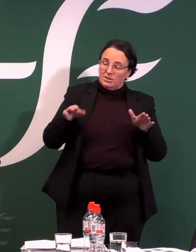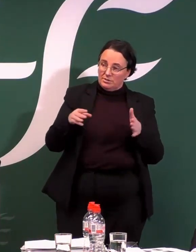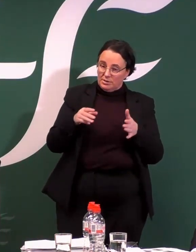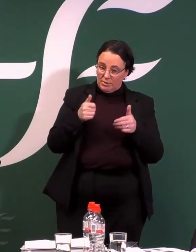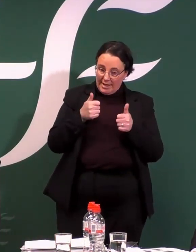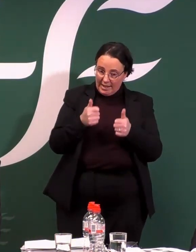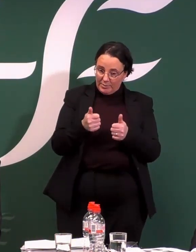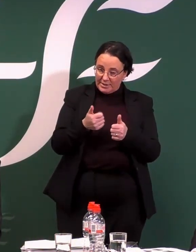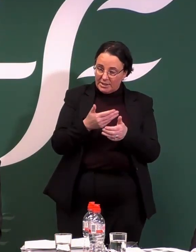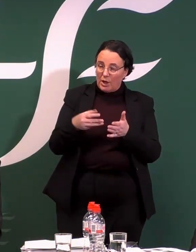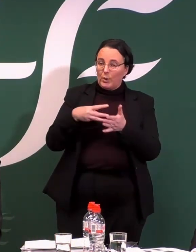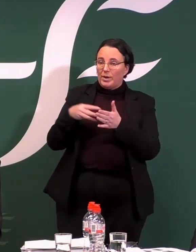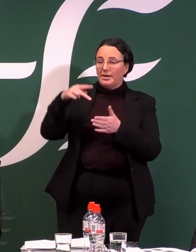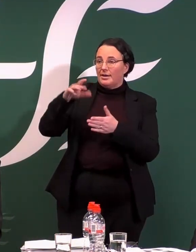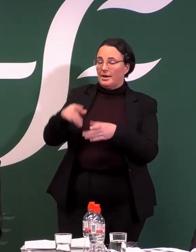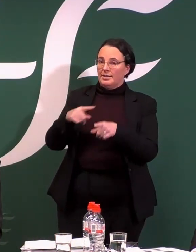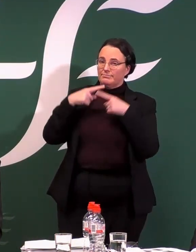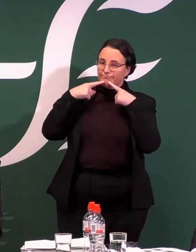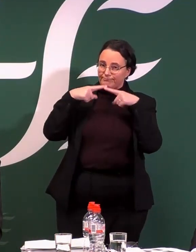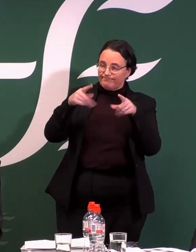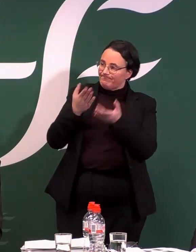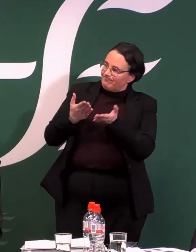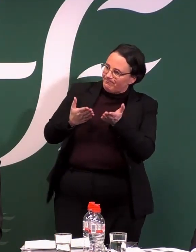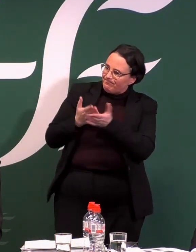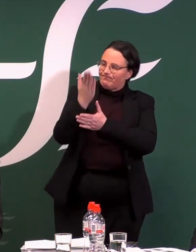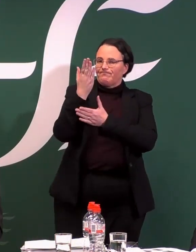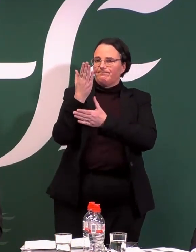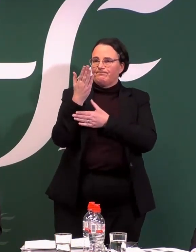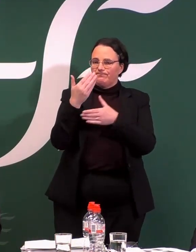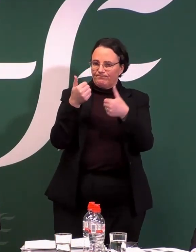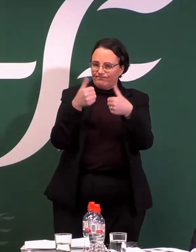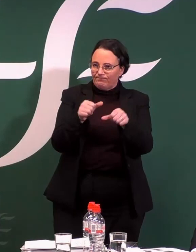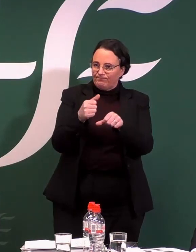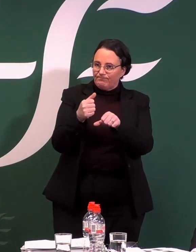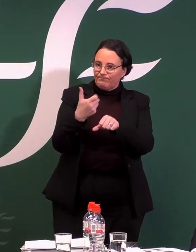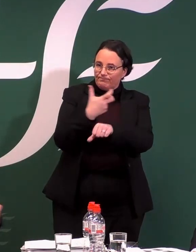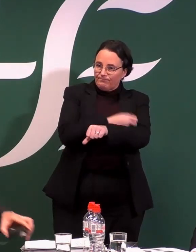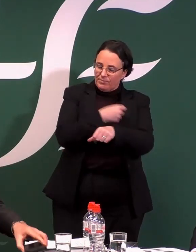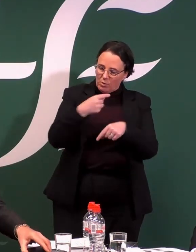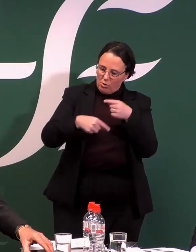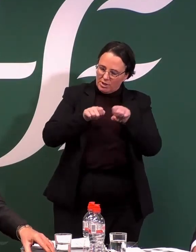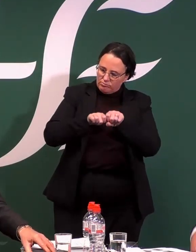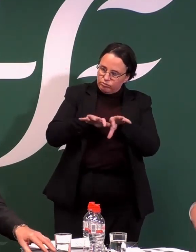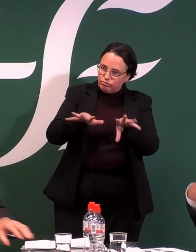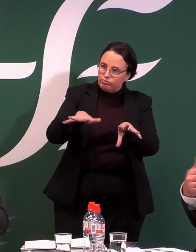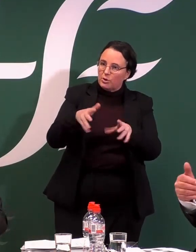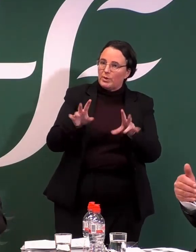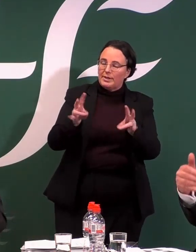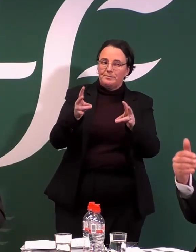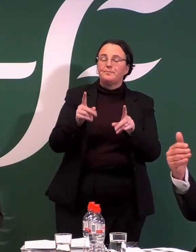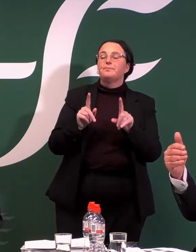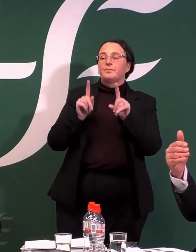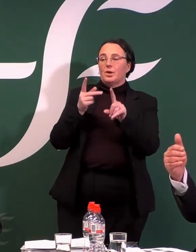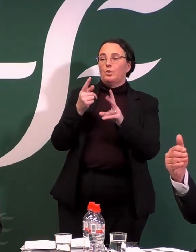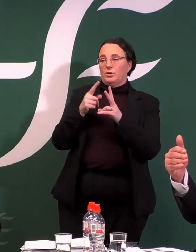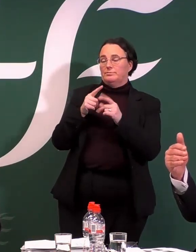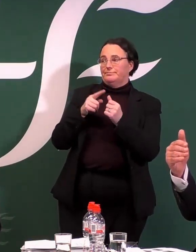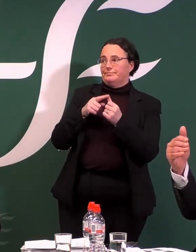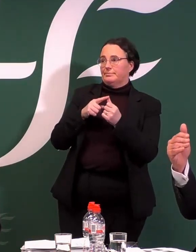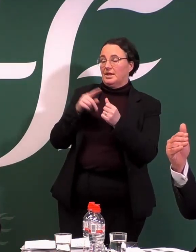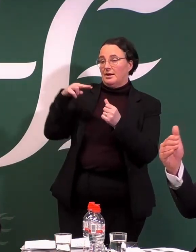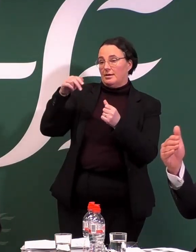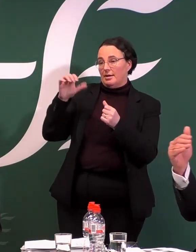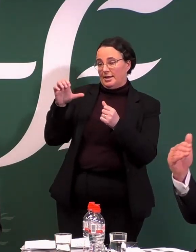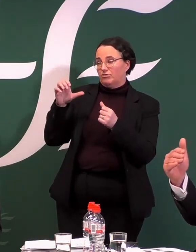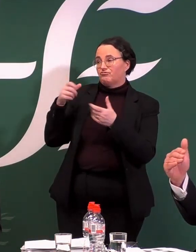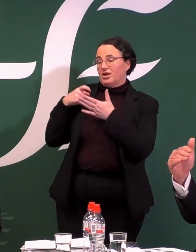that as soon as NIAC makes an announcement on that? You're ready to go? It can be rolled out quite quickly. Is that the plan? So there's 2 things. One is NIAC recommend